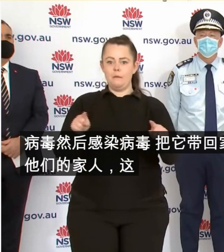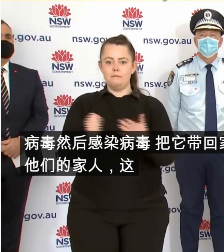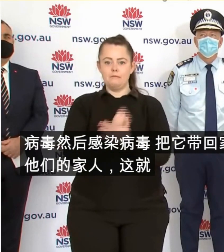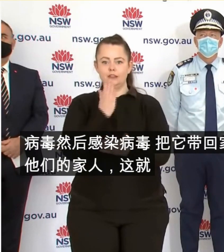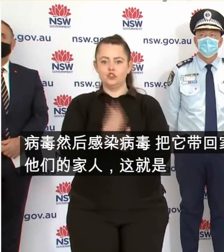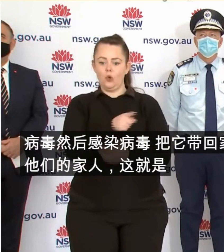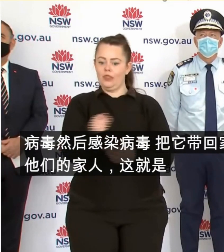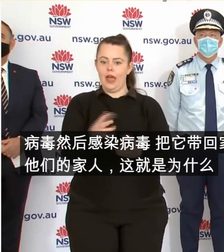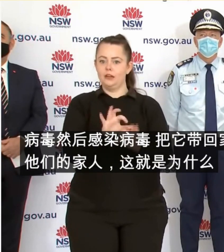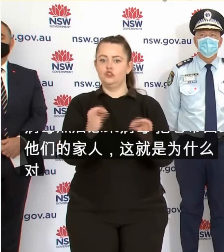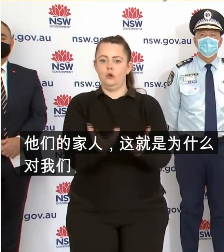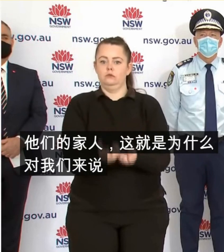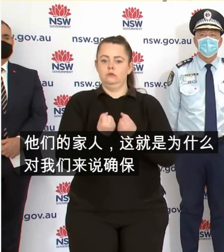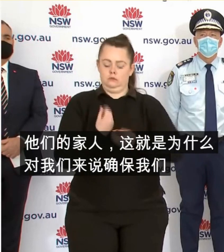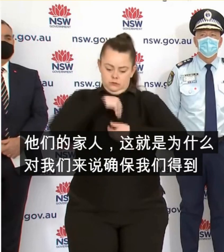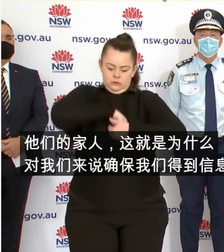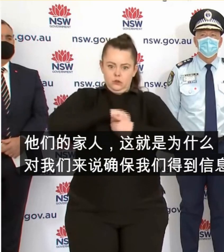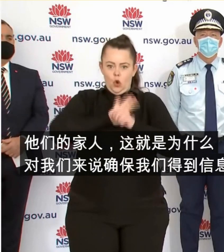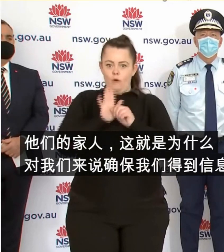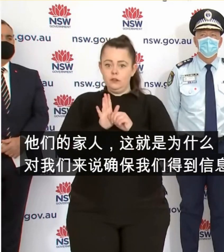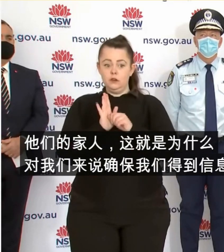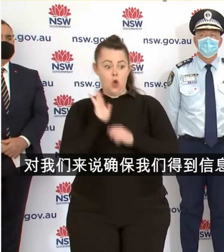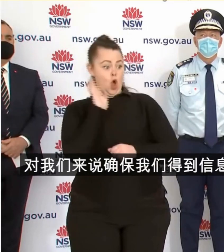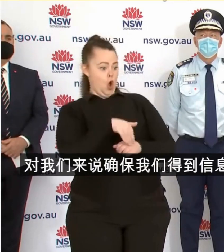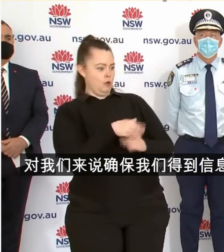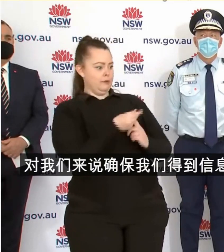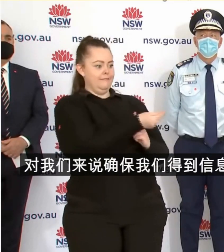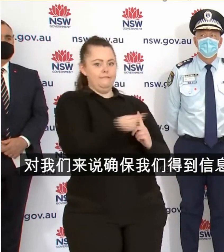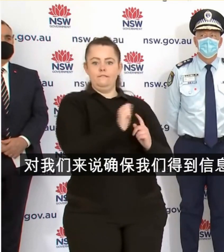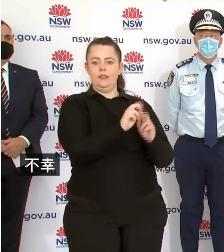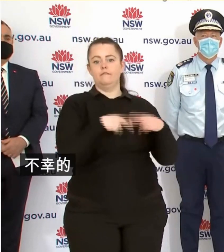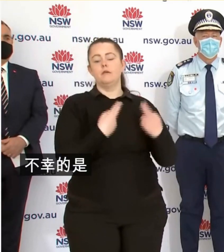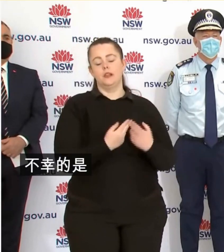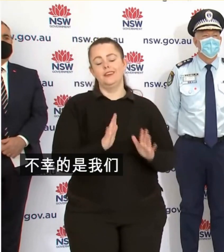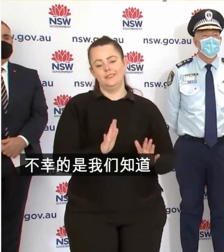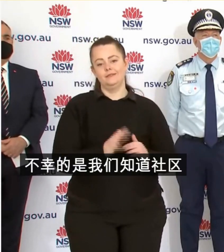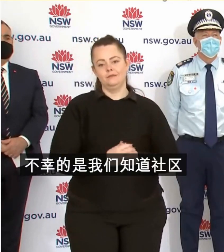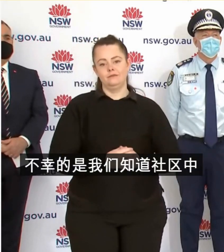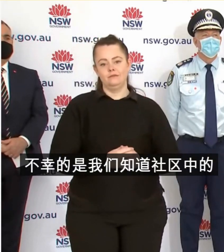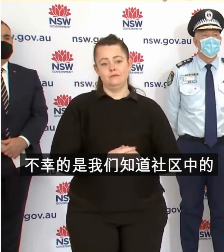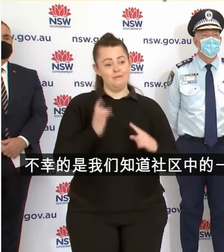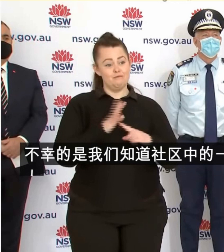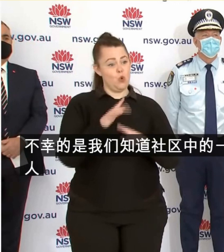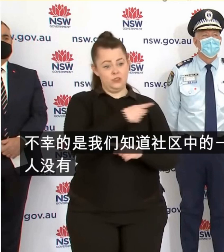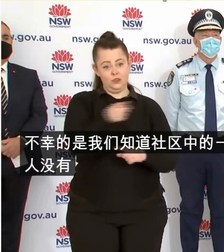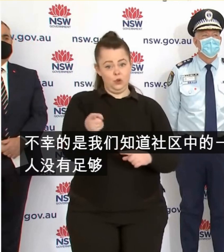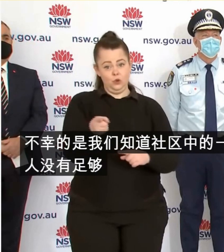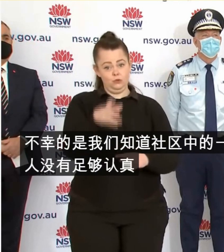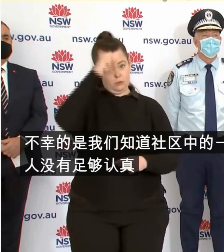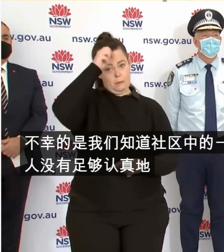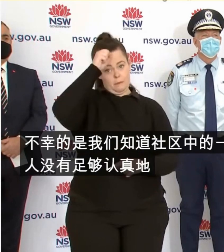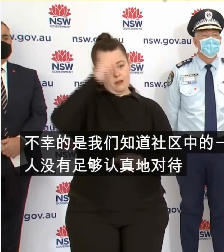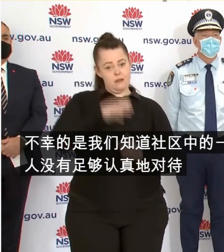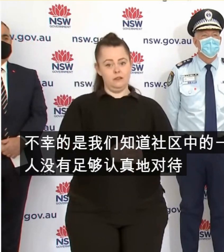families. And this is why it's so critical for us to make sure we get the message. Unfortunately, we know that some in the